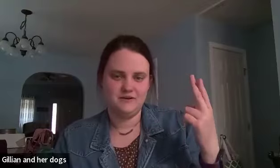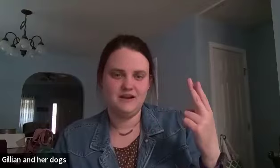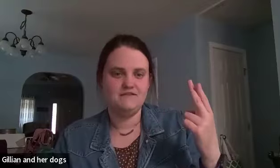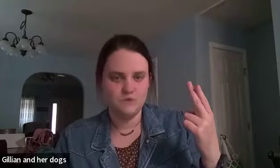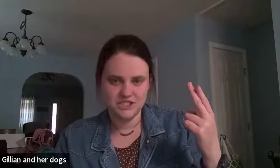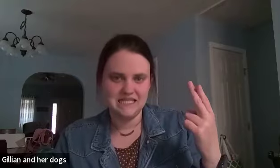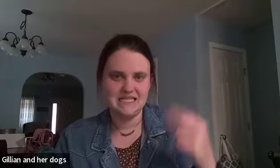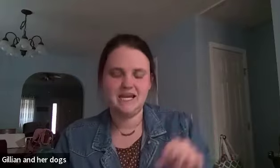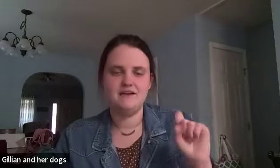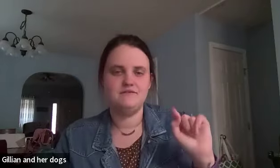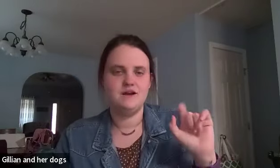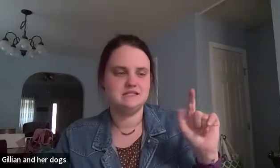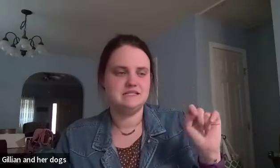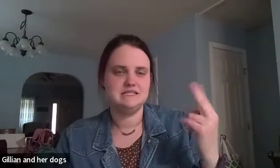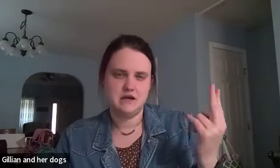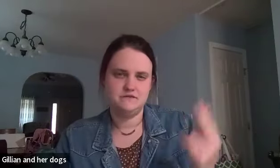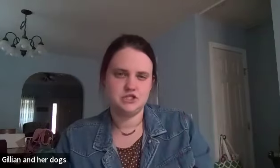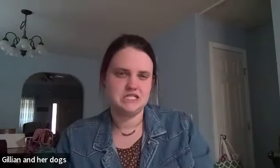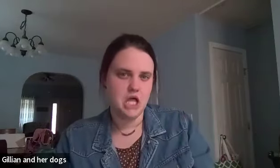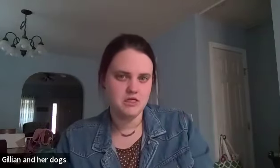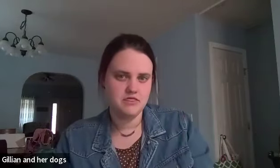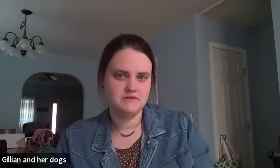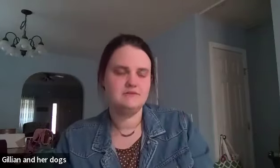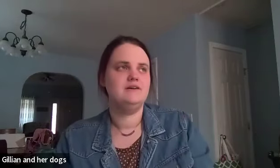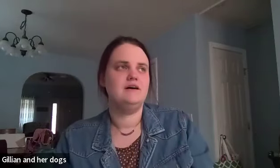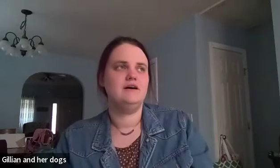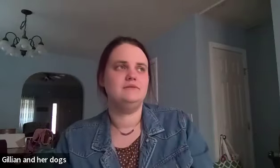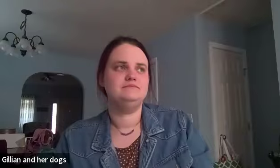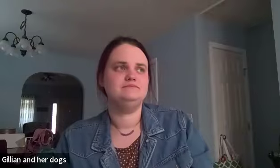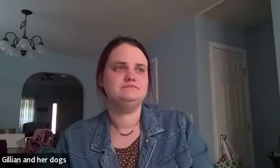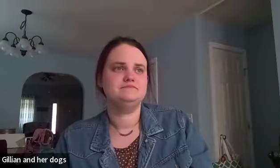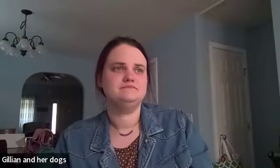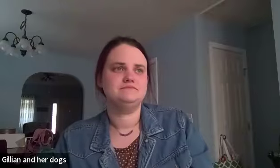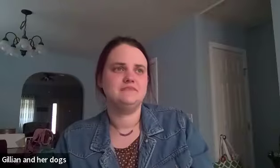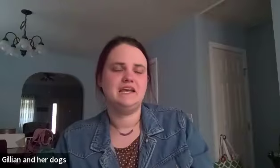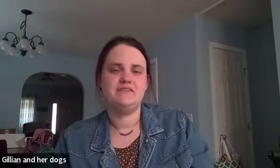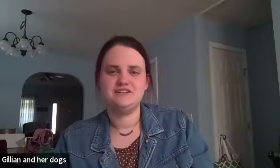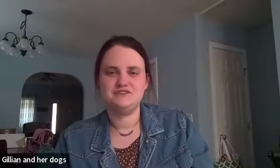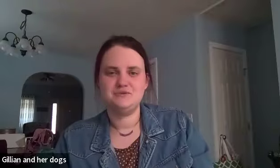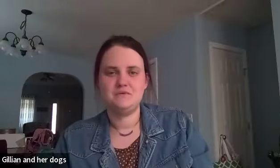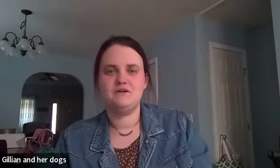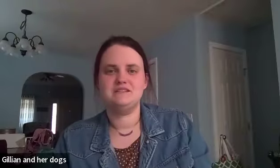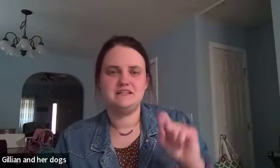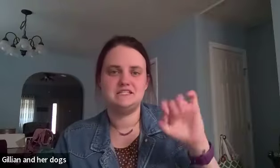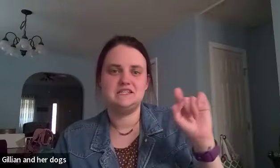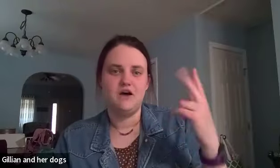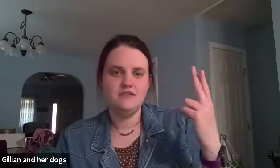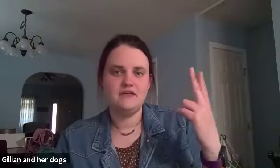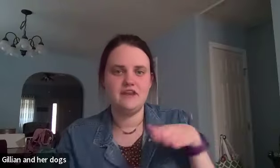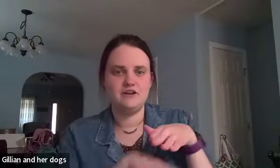spelled. Unfortunately, I have not seen a sign for sloth. Um, Again, that is also one where I'll see like sloth, and then I'll